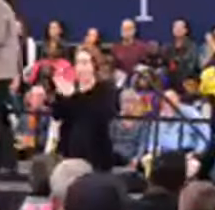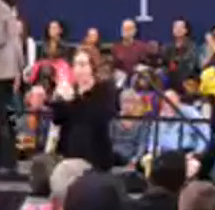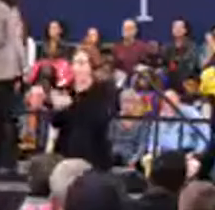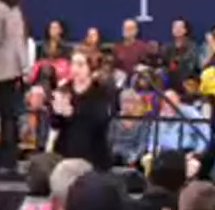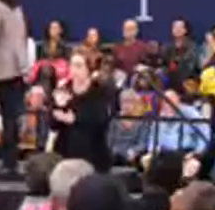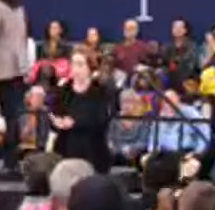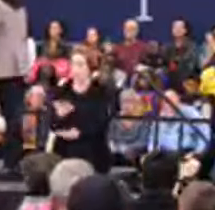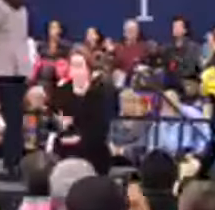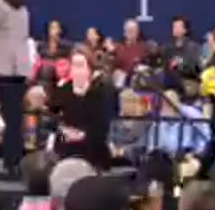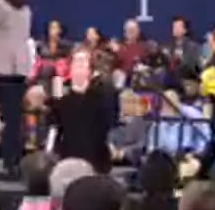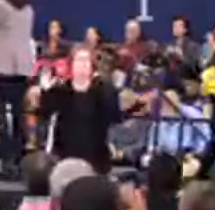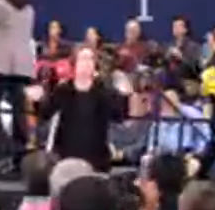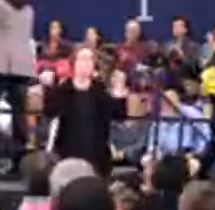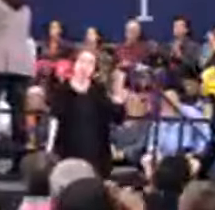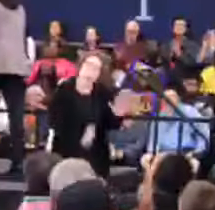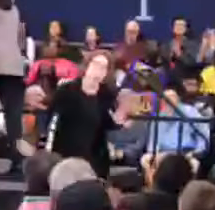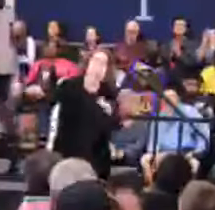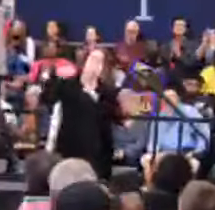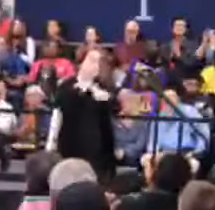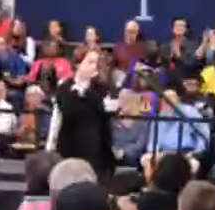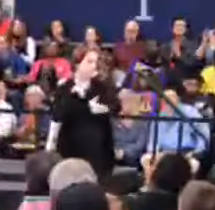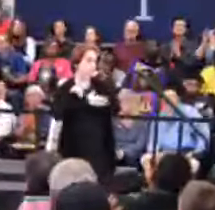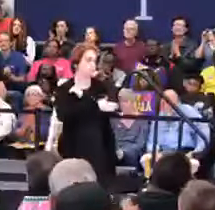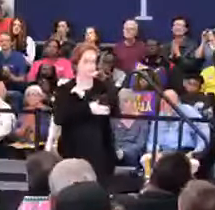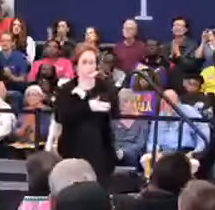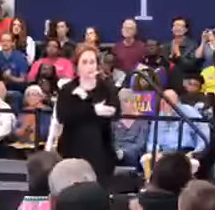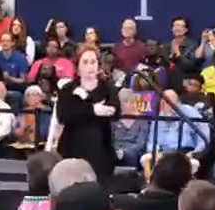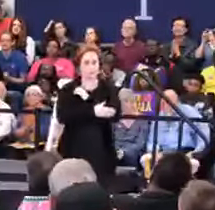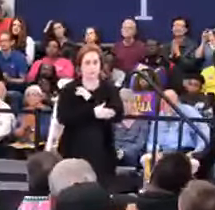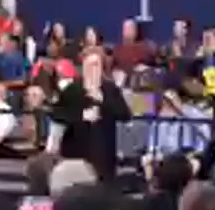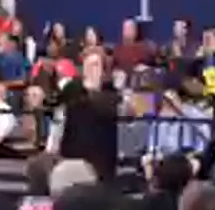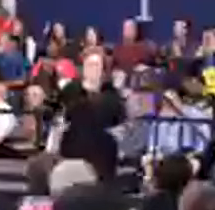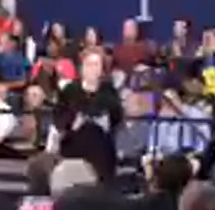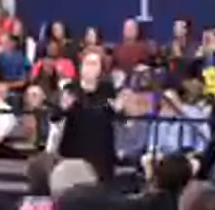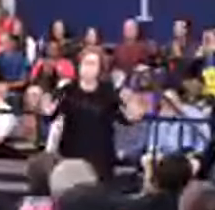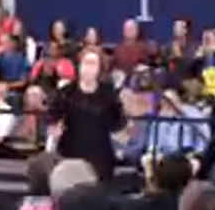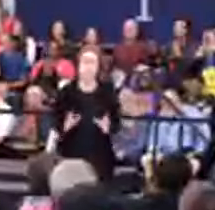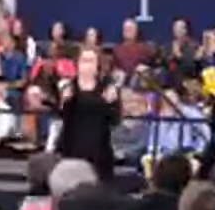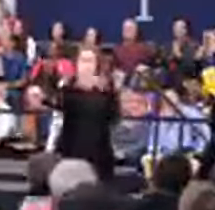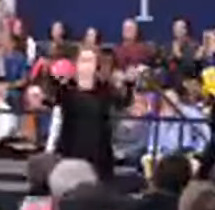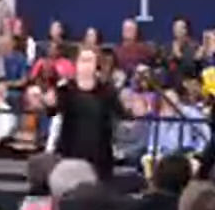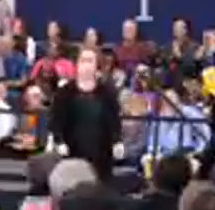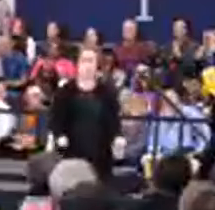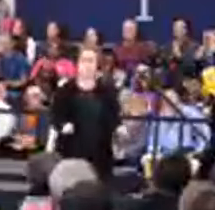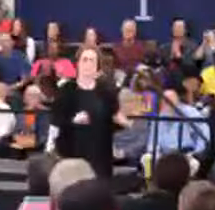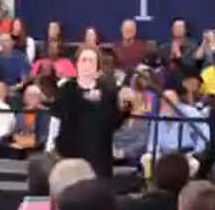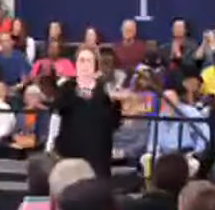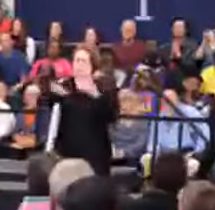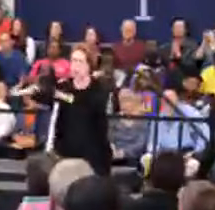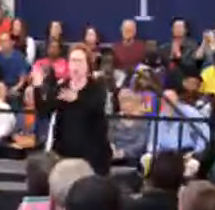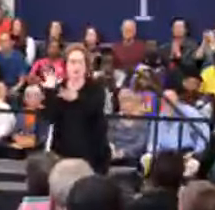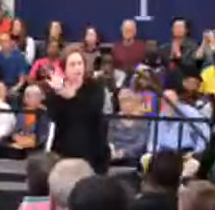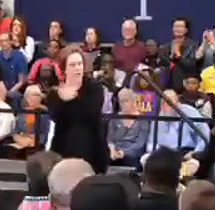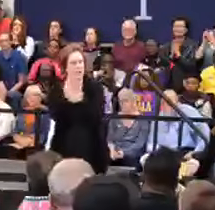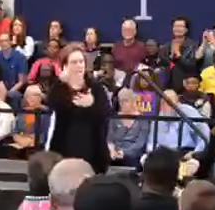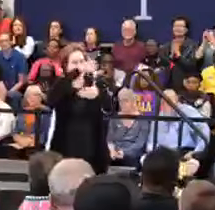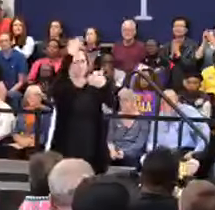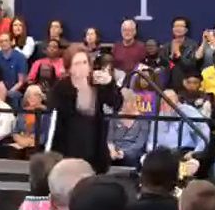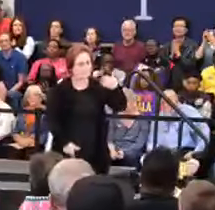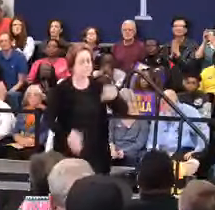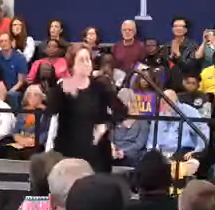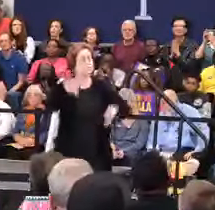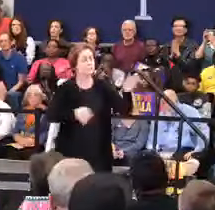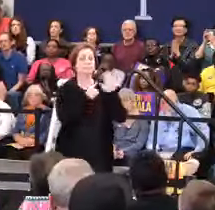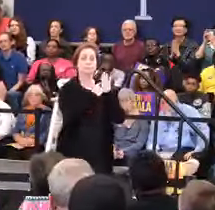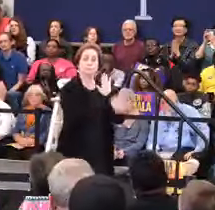the civilized world and have been pushing a system of mass incarceration that must end. Justice is on